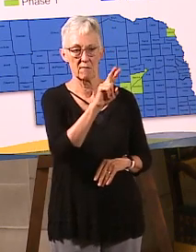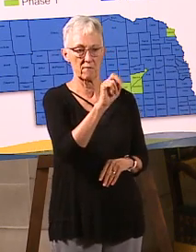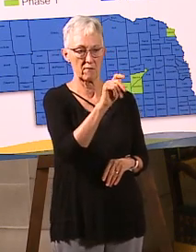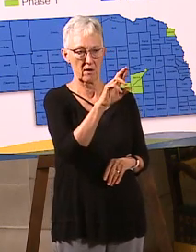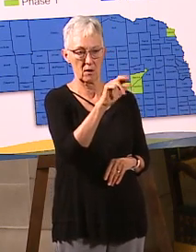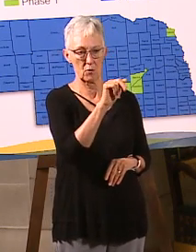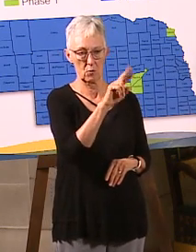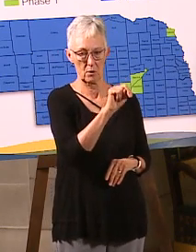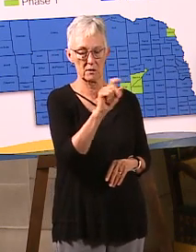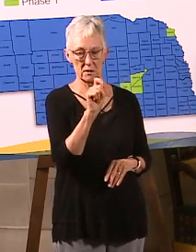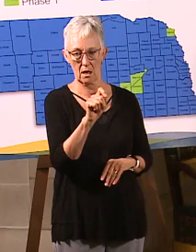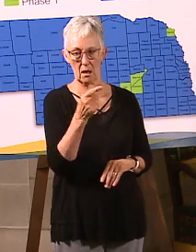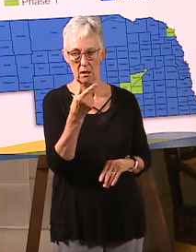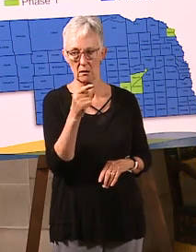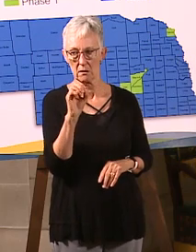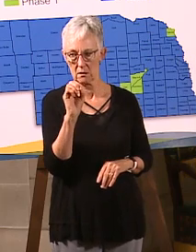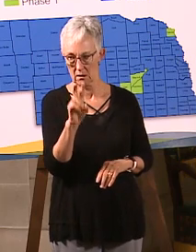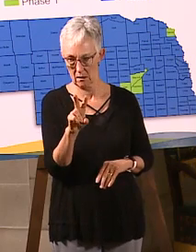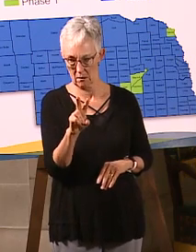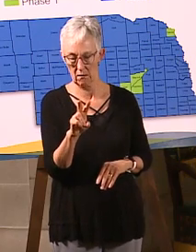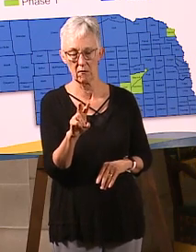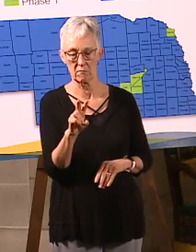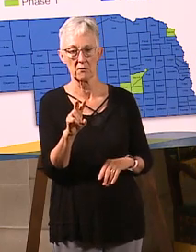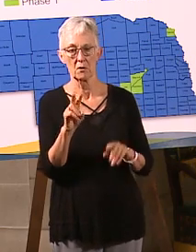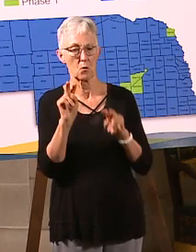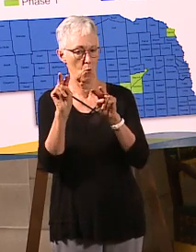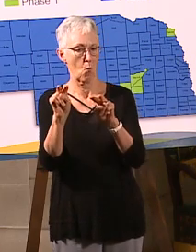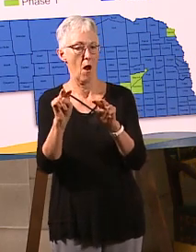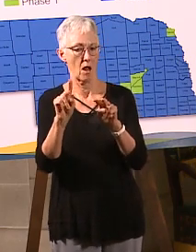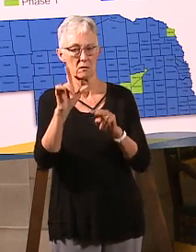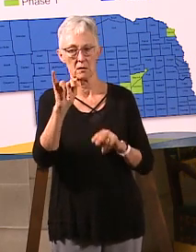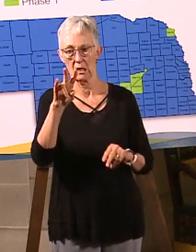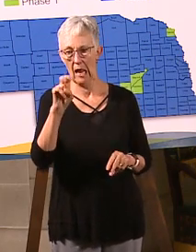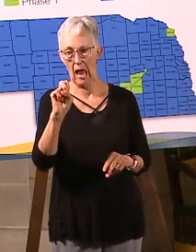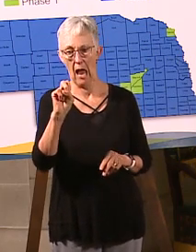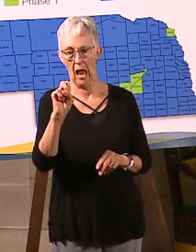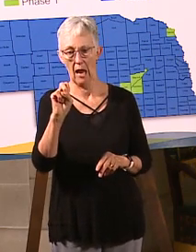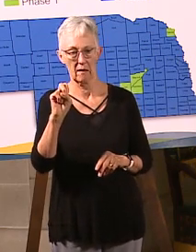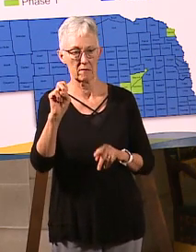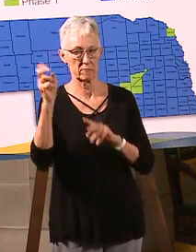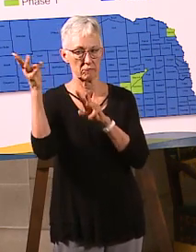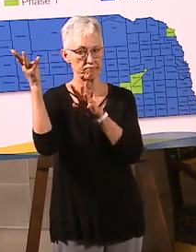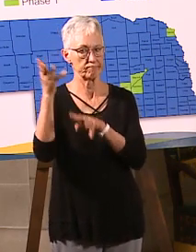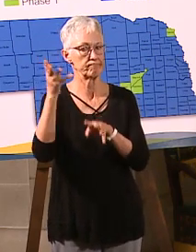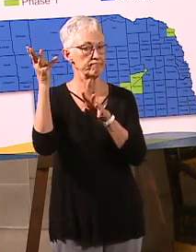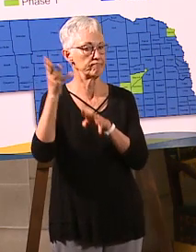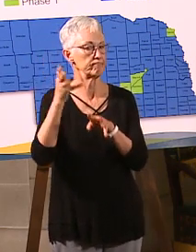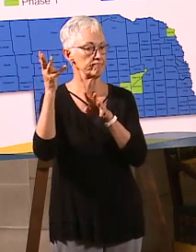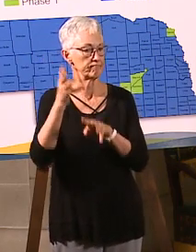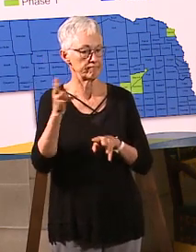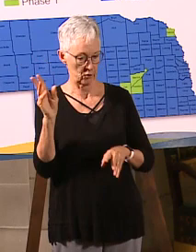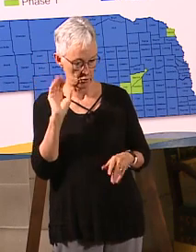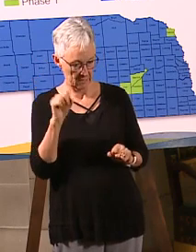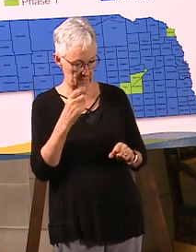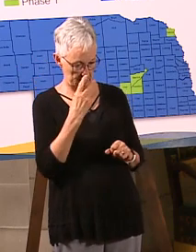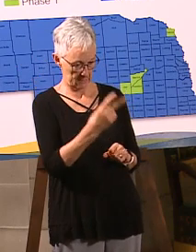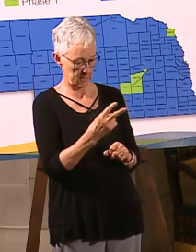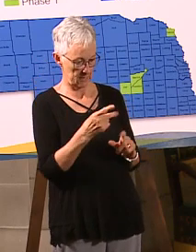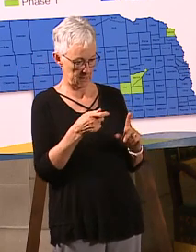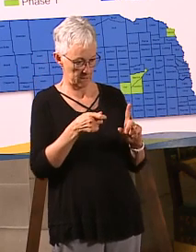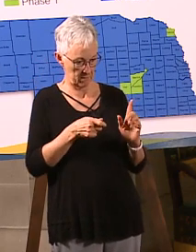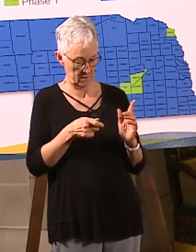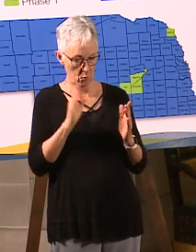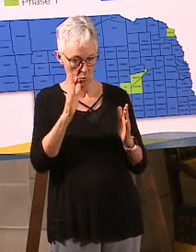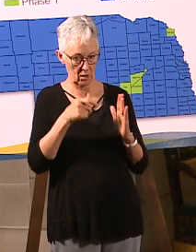veterans.nebraska.gov/Memorial Day. You can watch it live stream. Starting at 8 a.m., the candle will be lit. And then it's actually going